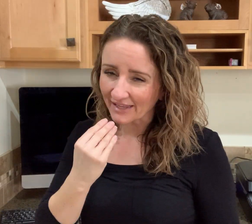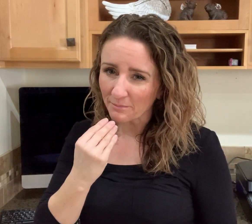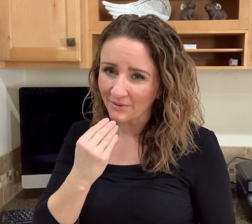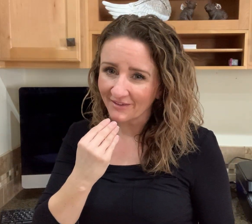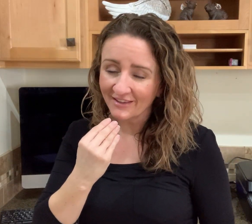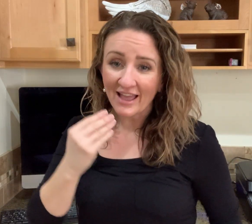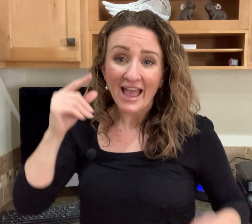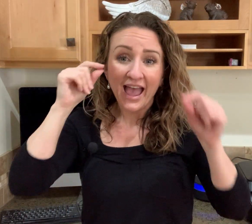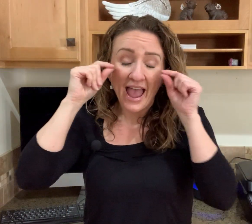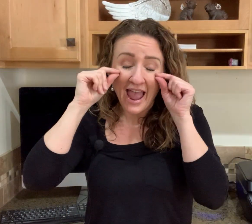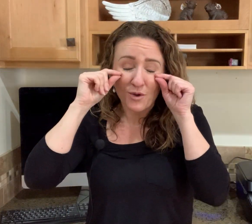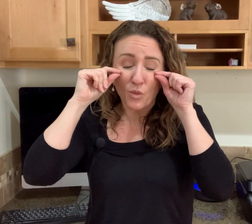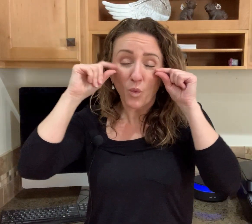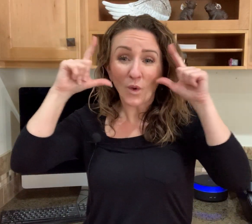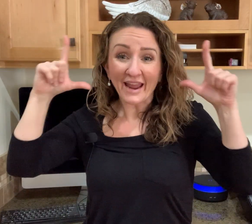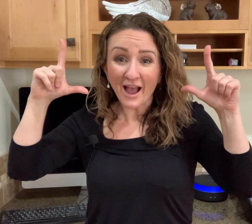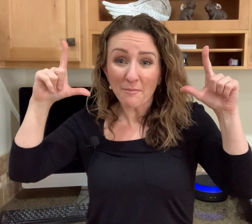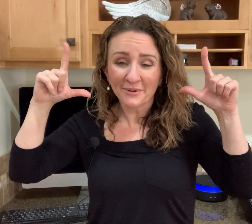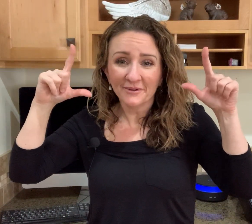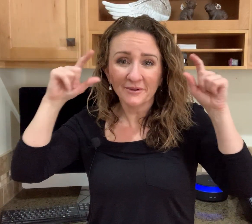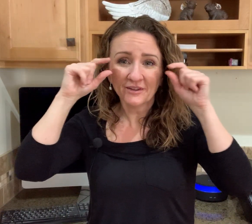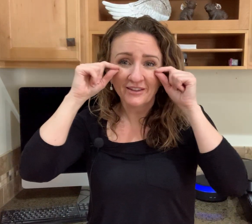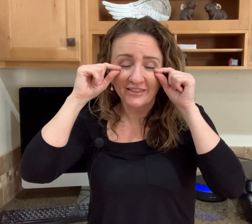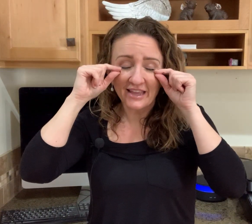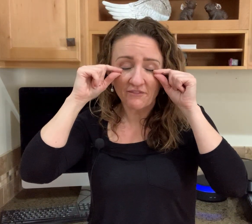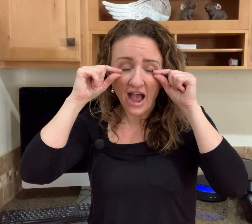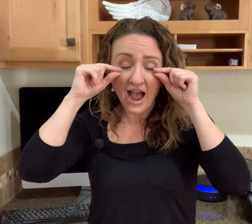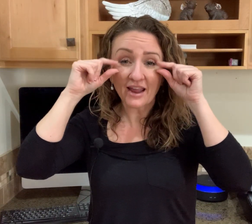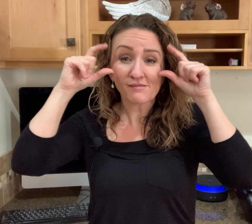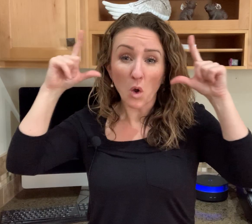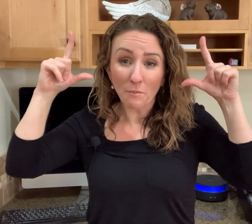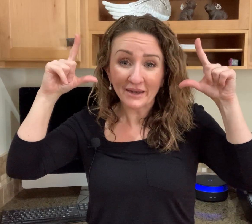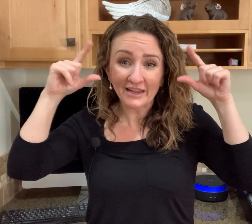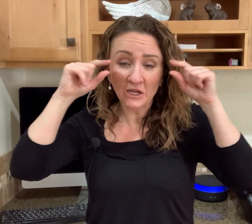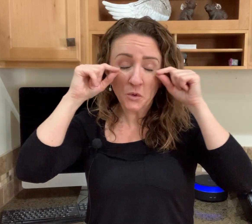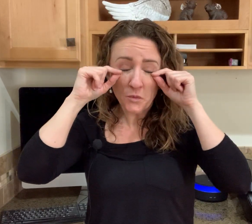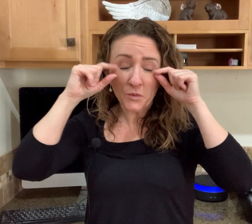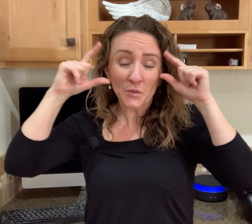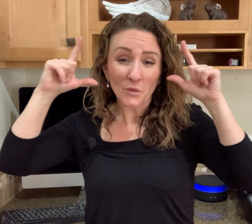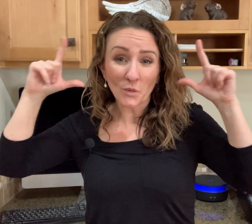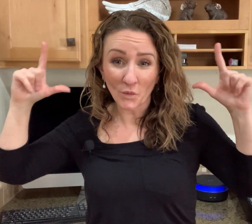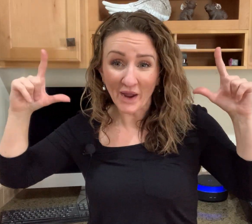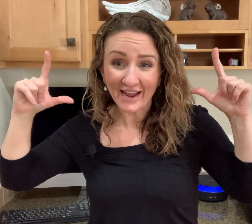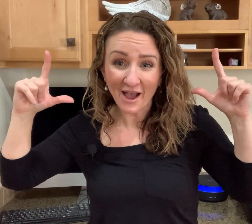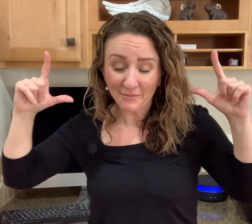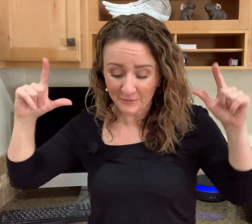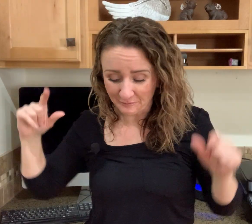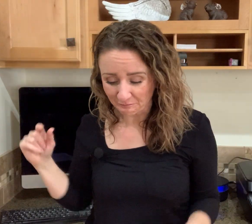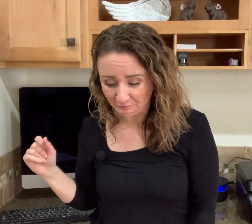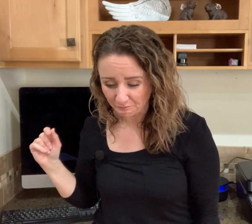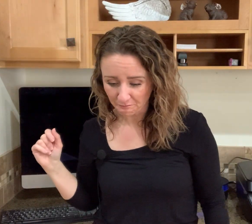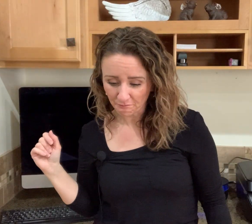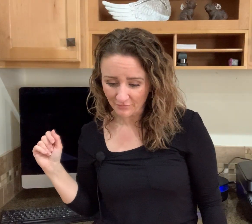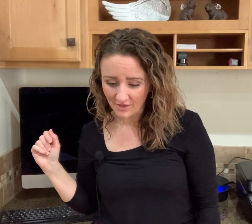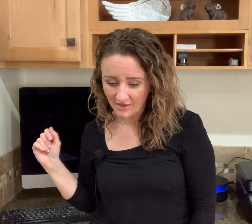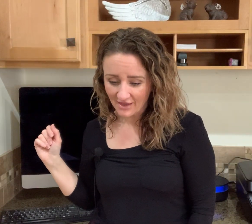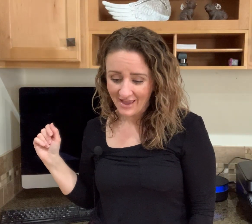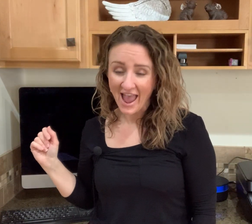sleep. And wake up. Think of eyes opening. Wake up. And